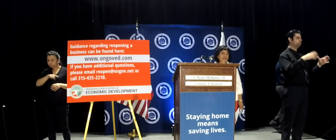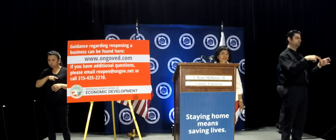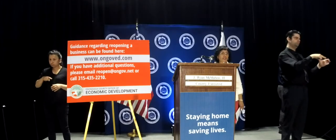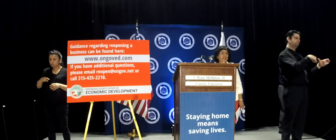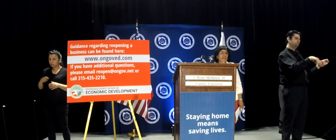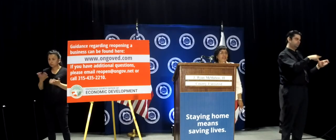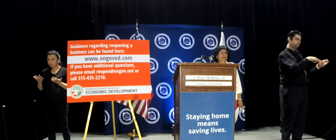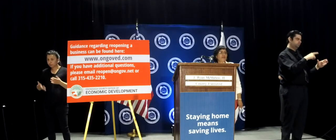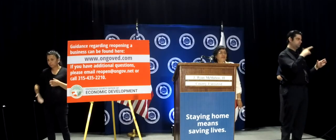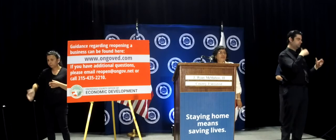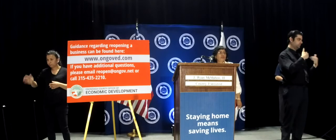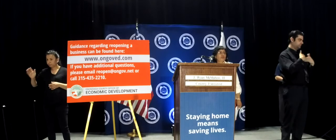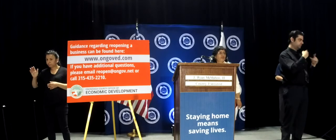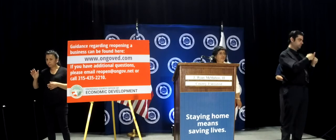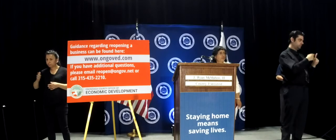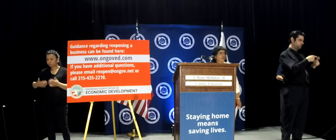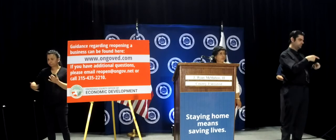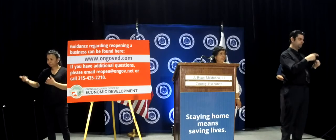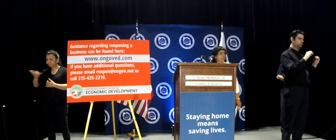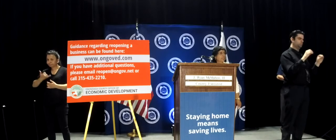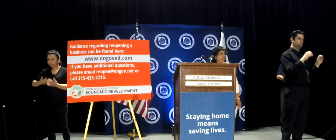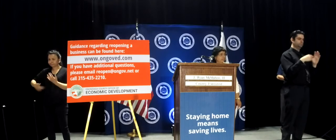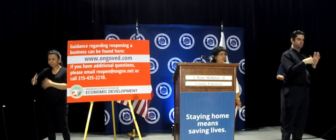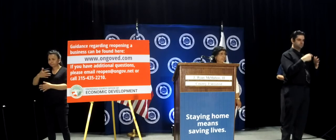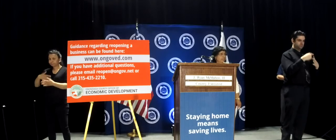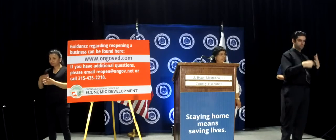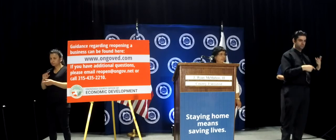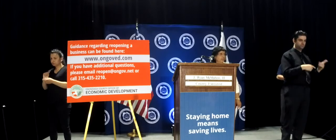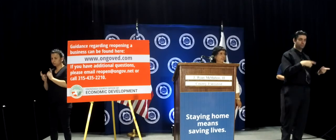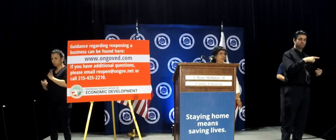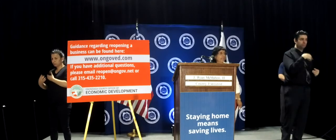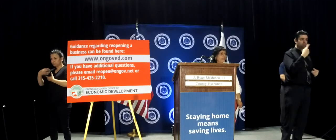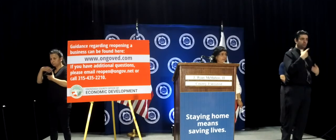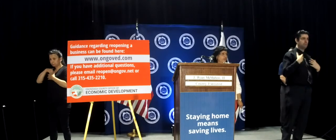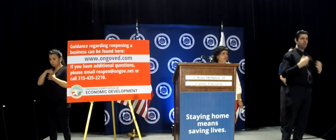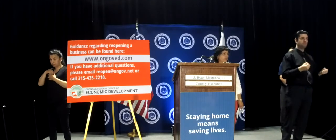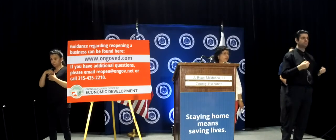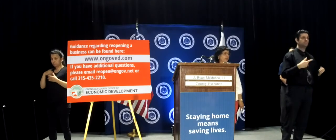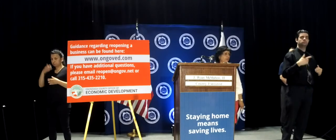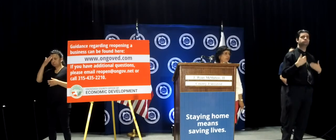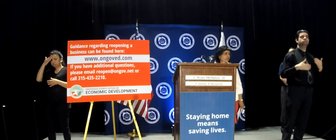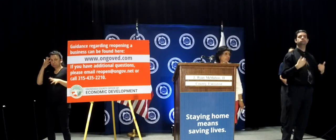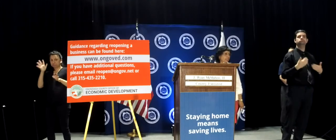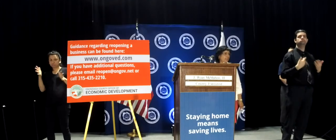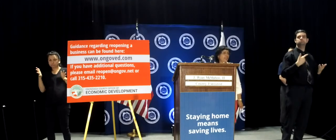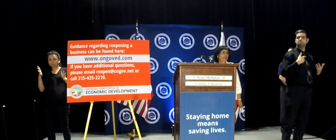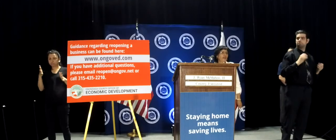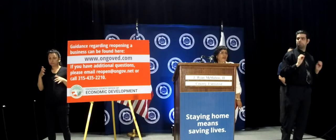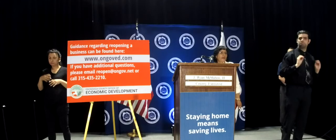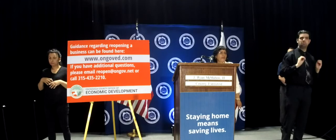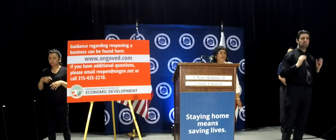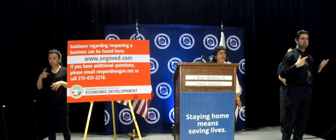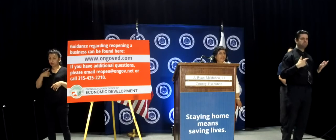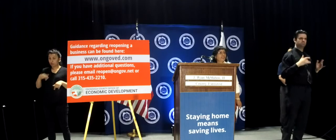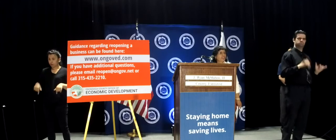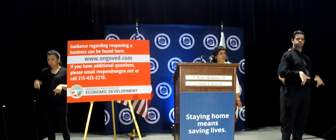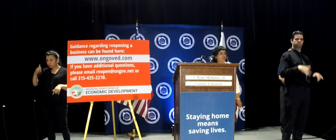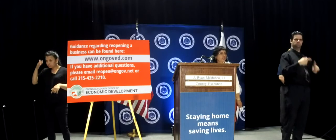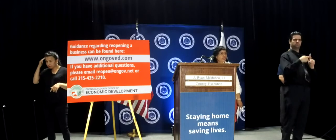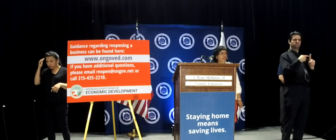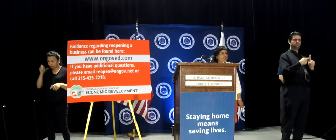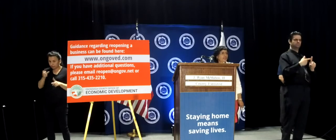and that's those 52% in last 3 days average, which we were able to see, that